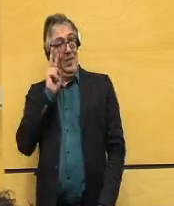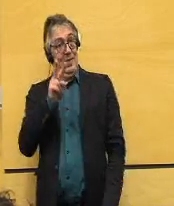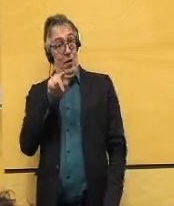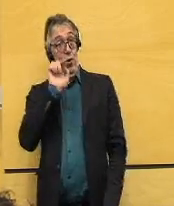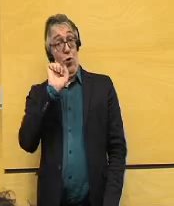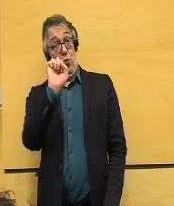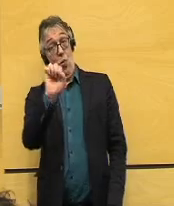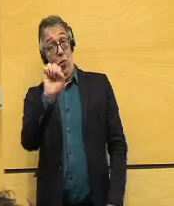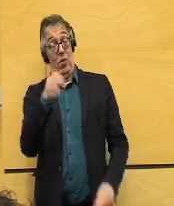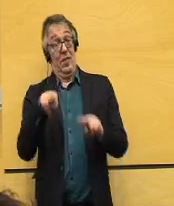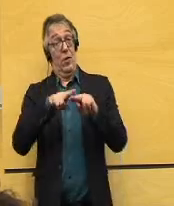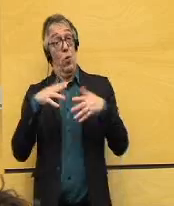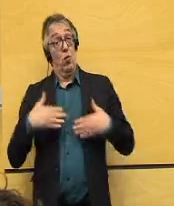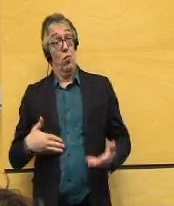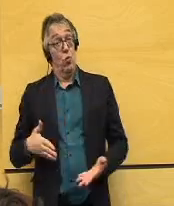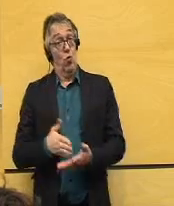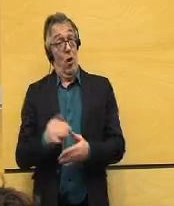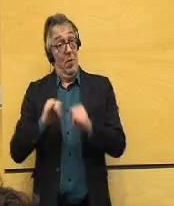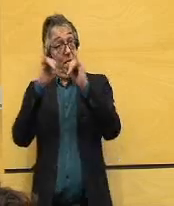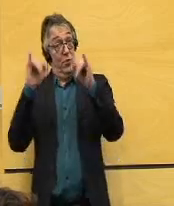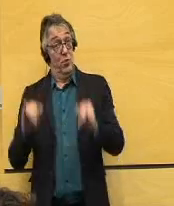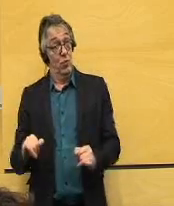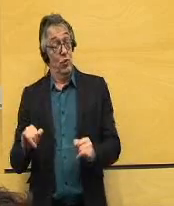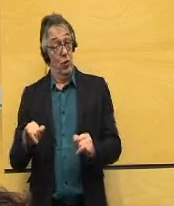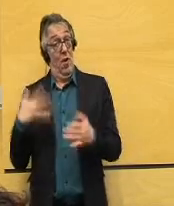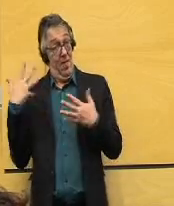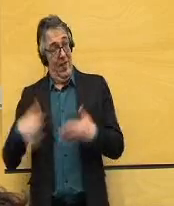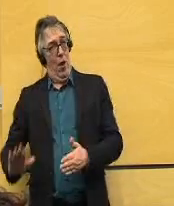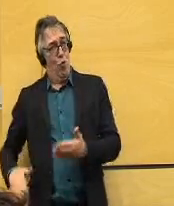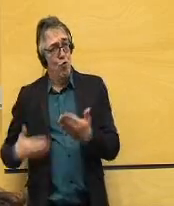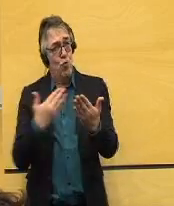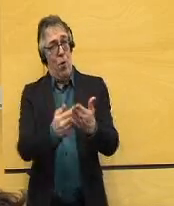know by what procedure